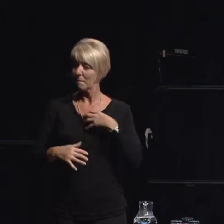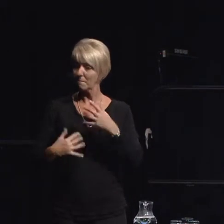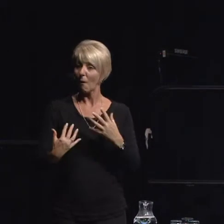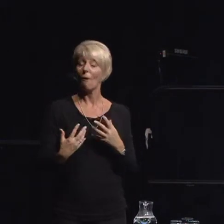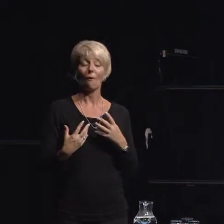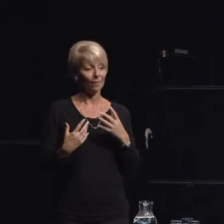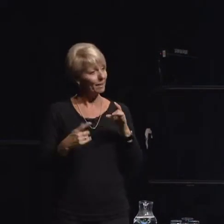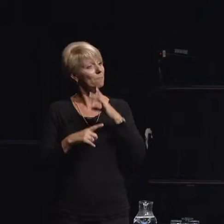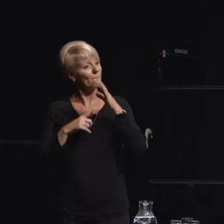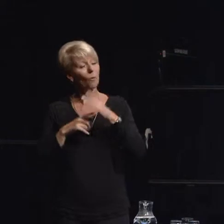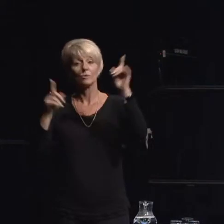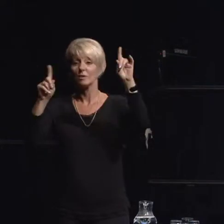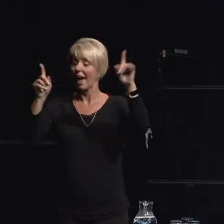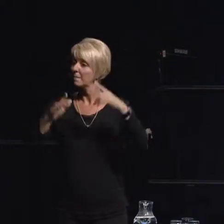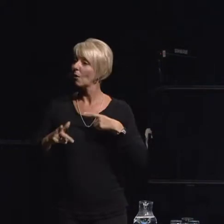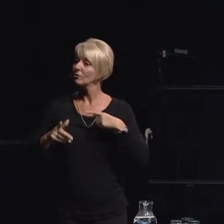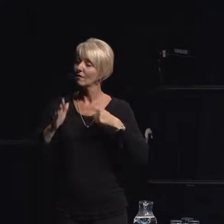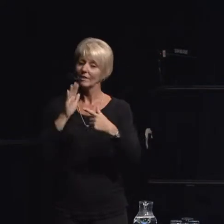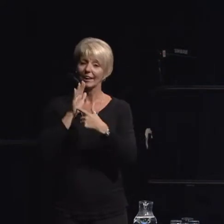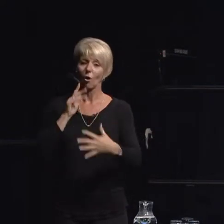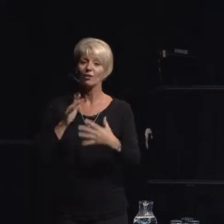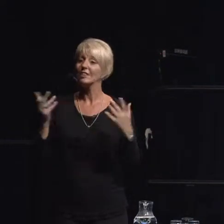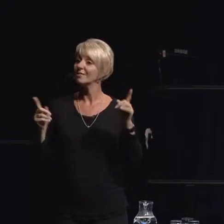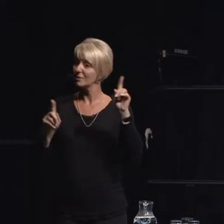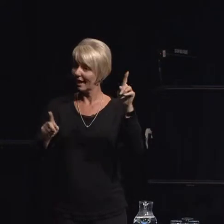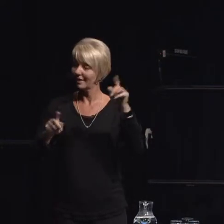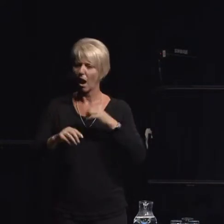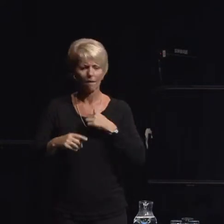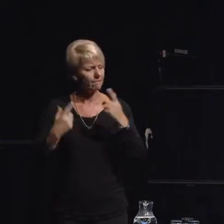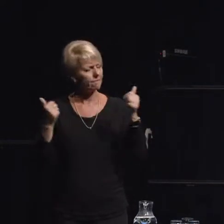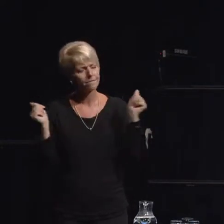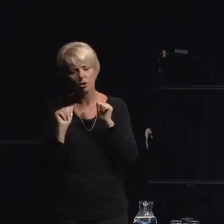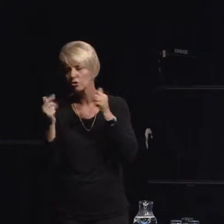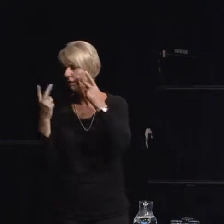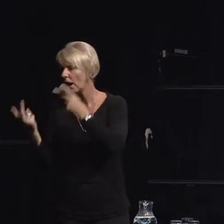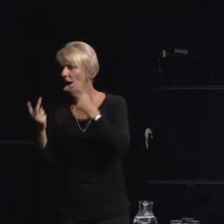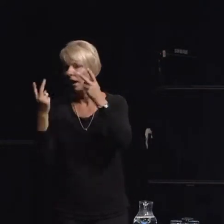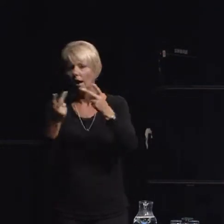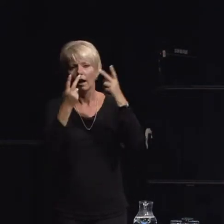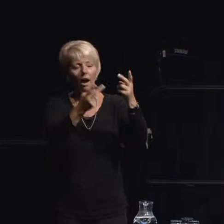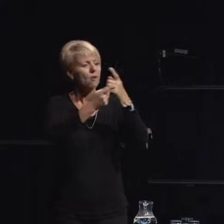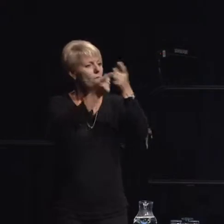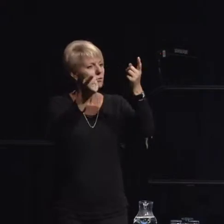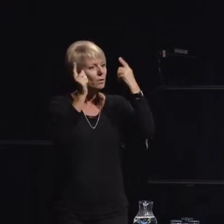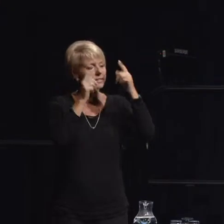today's technology age. I have been to countless graduation ceremonies at other